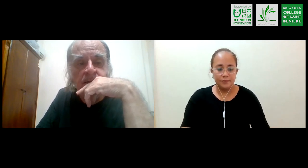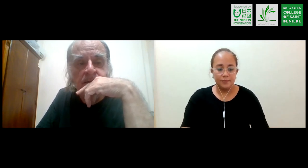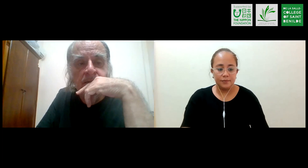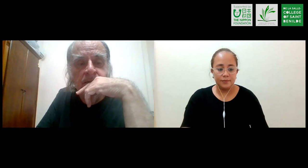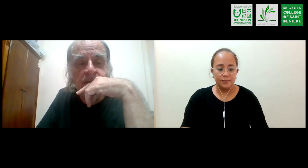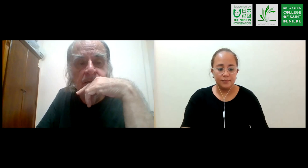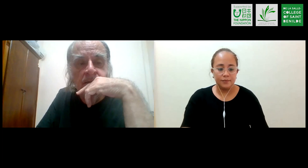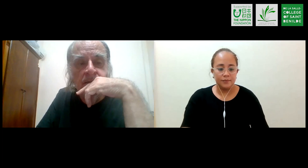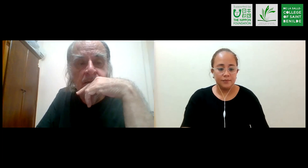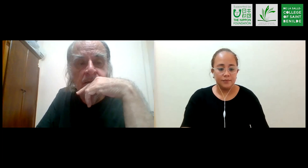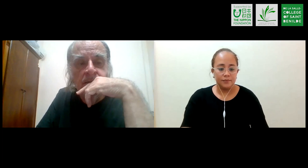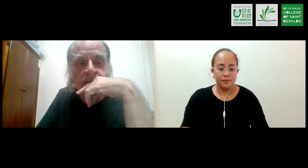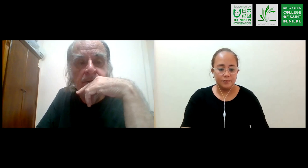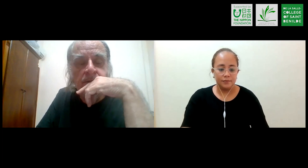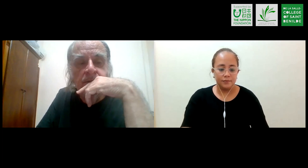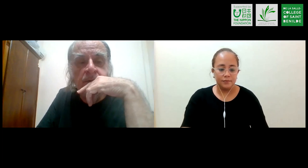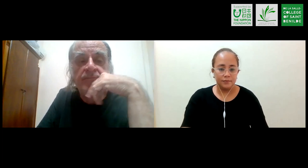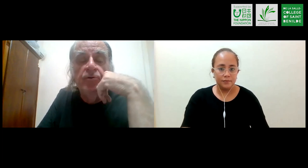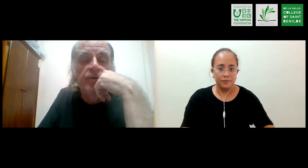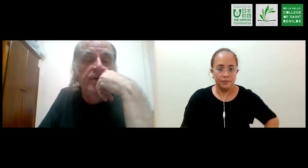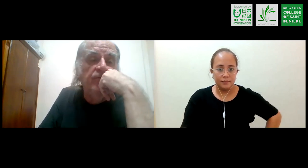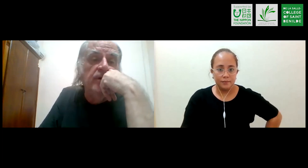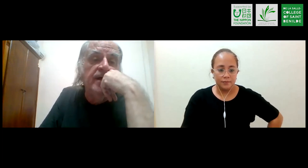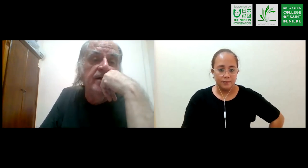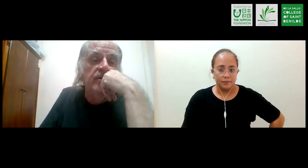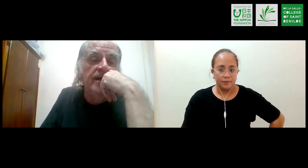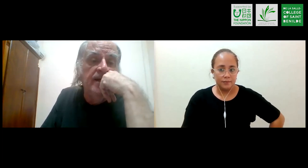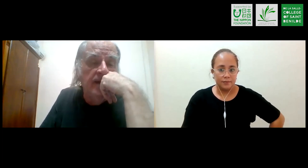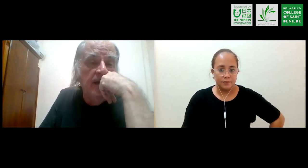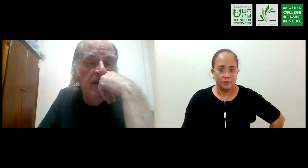For lesson, what again? You have 2, 3, and 4 together, right?